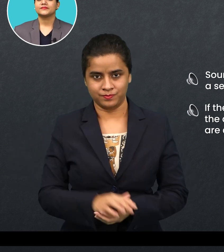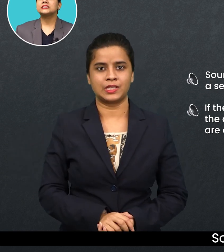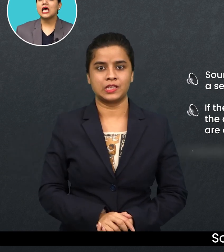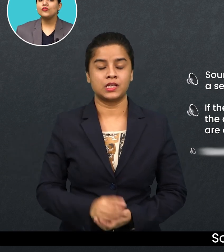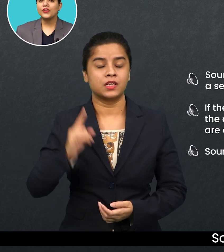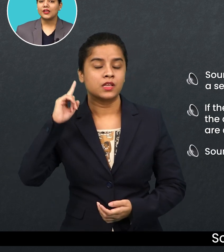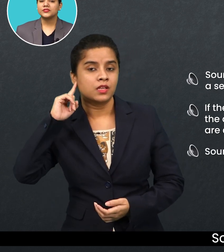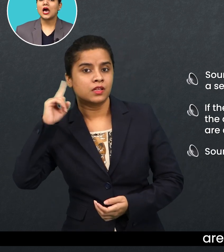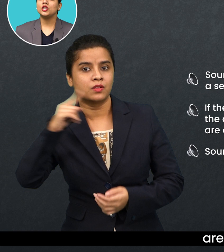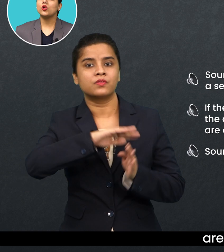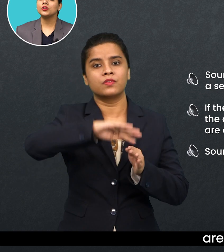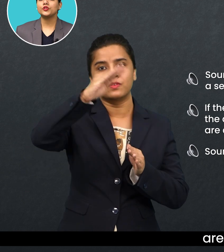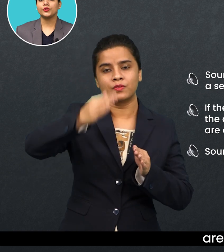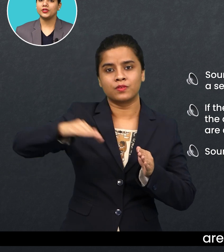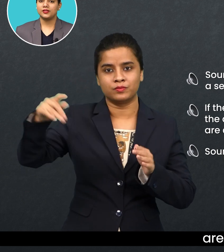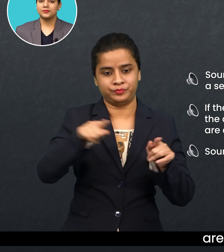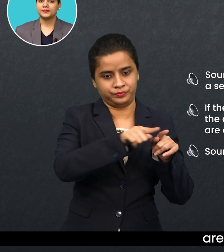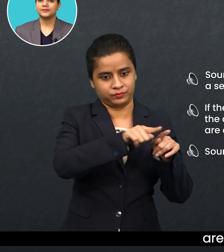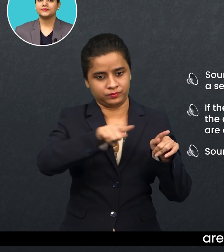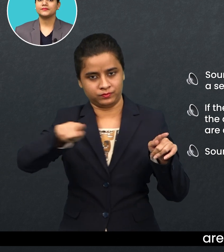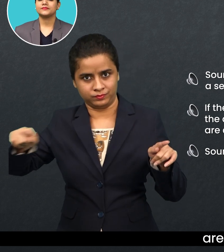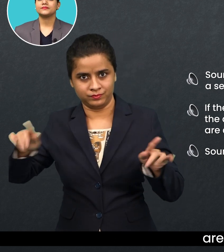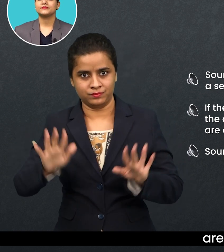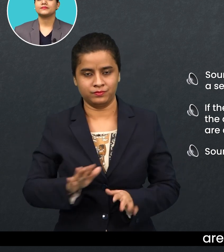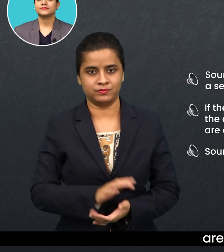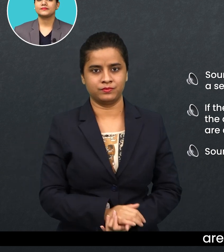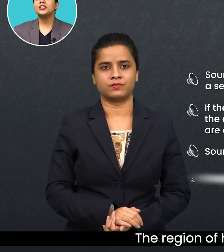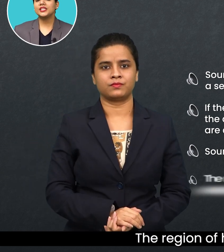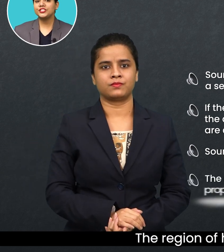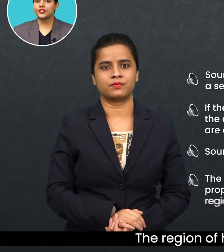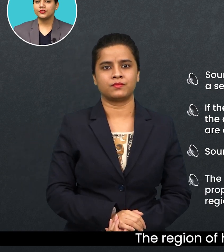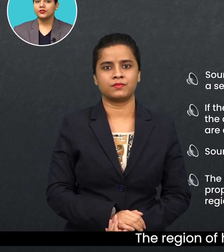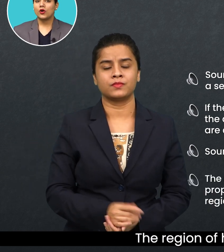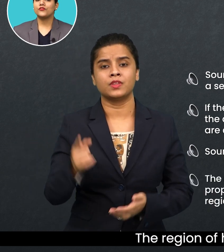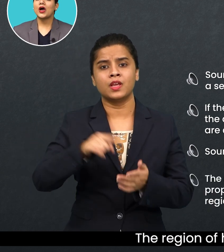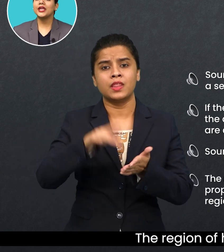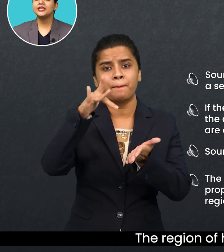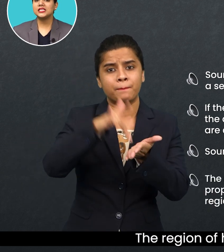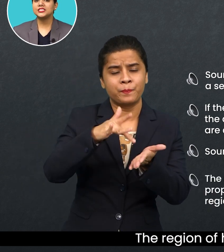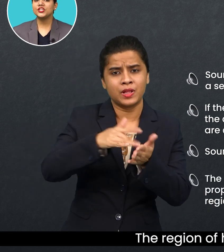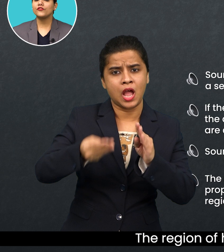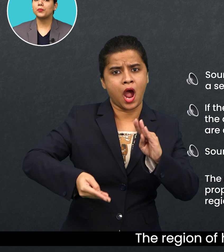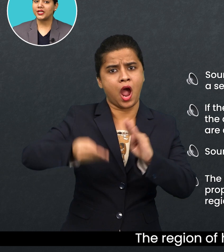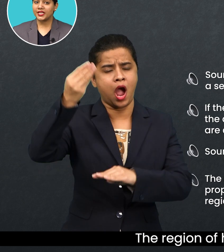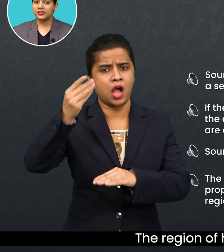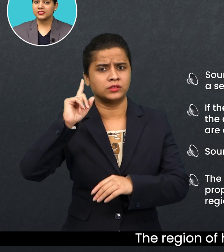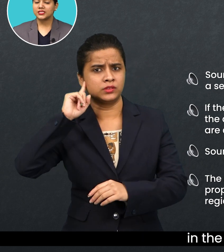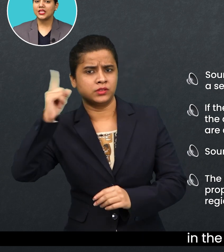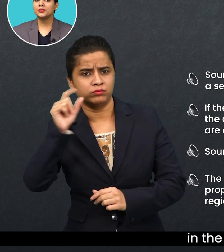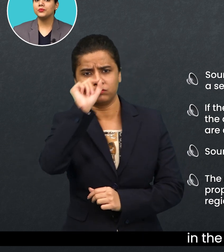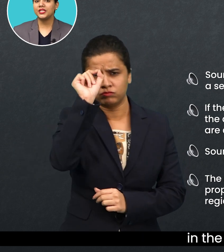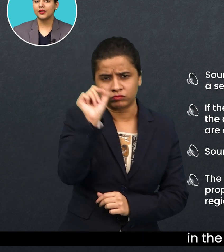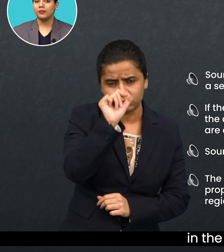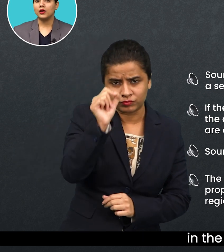Sound waves are longitudinal. The region of high density of particles